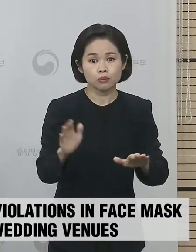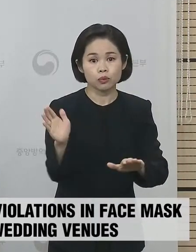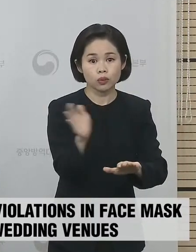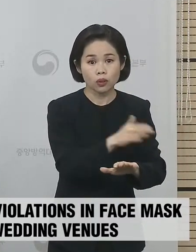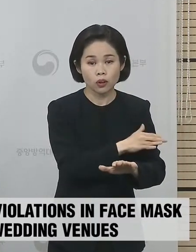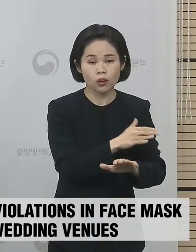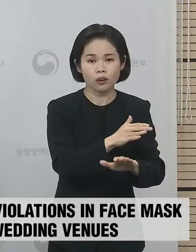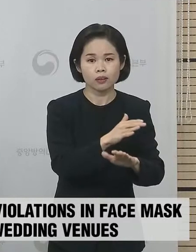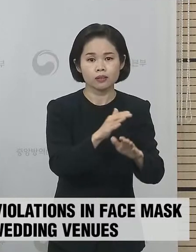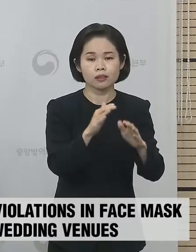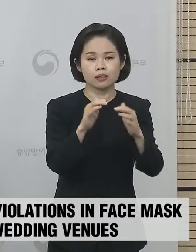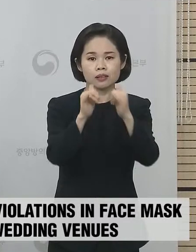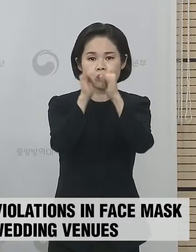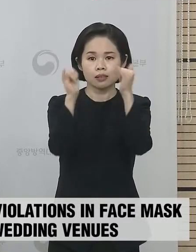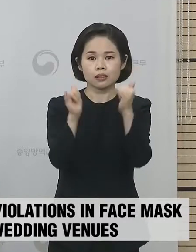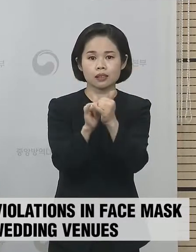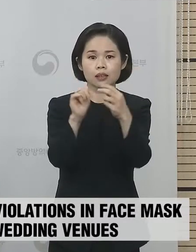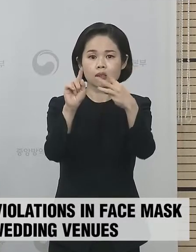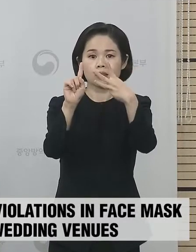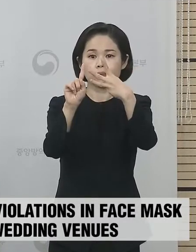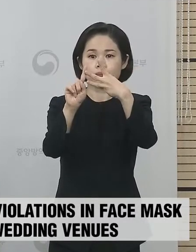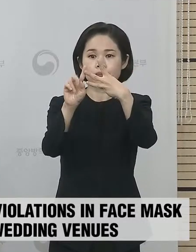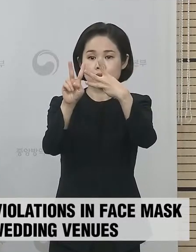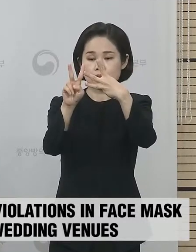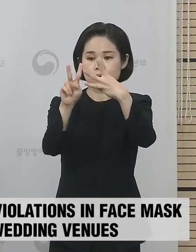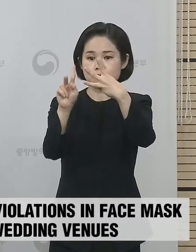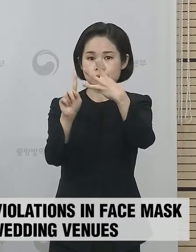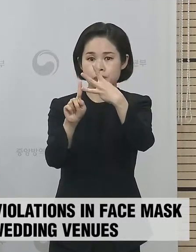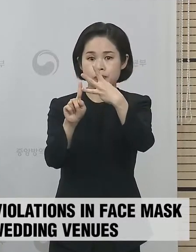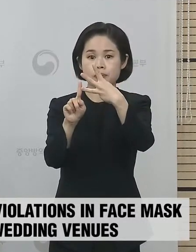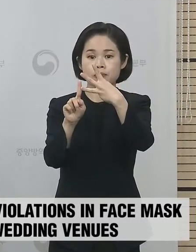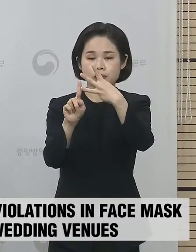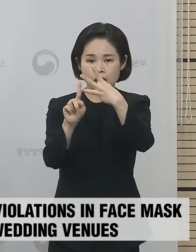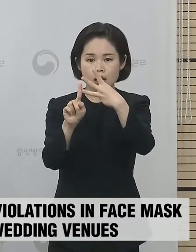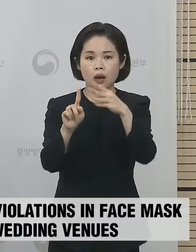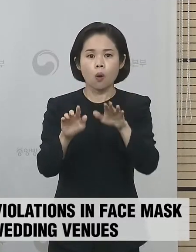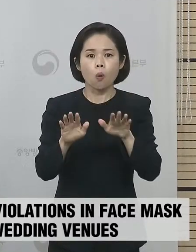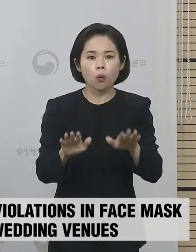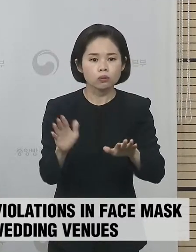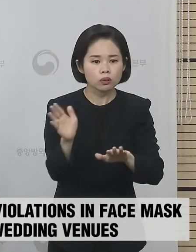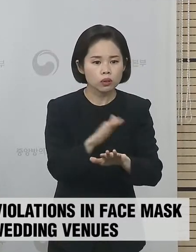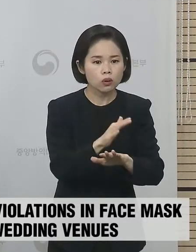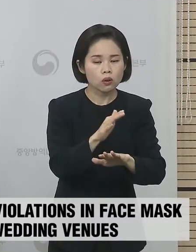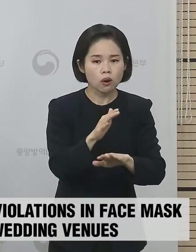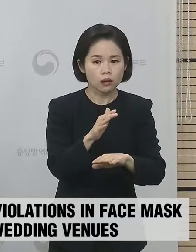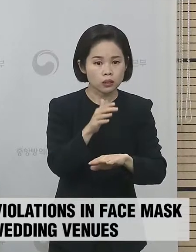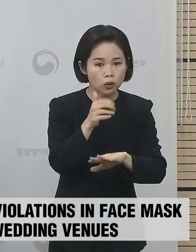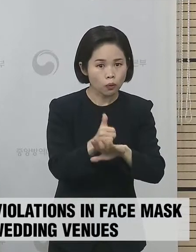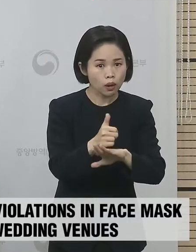However, when we continue to live our daily routines